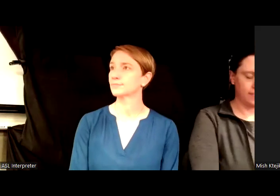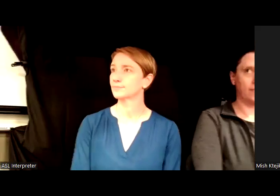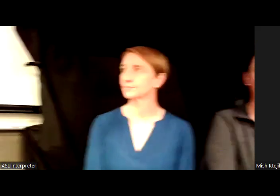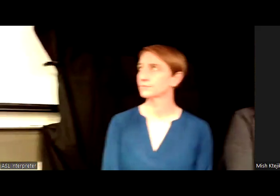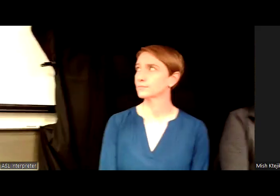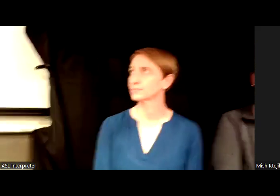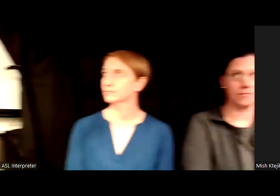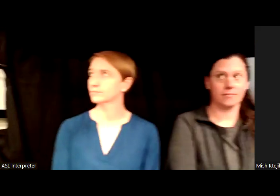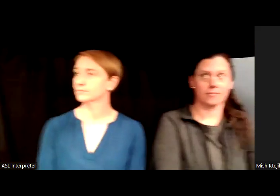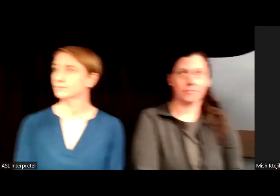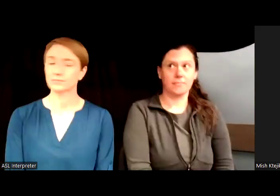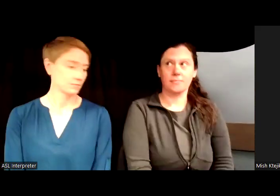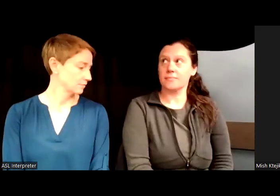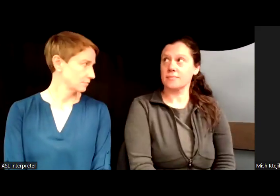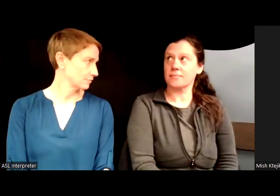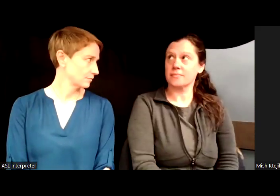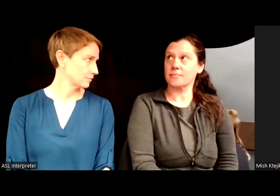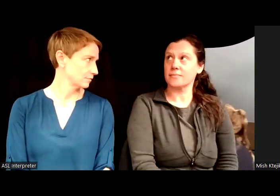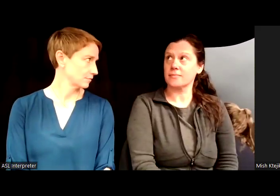Move the camera a little bit.